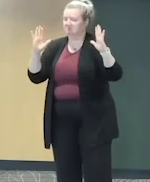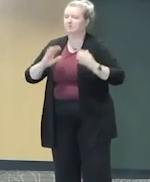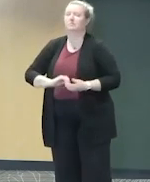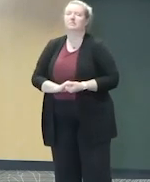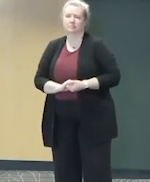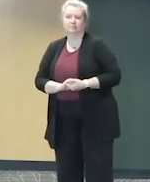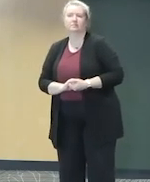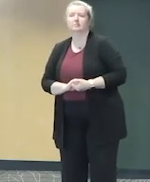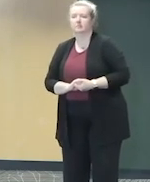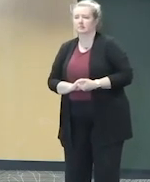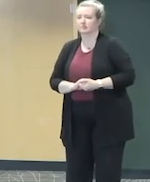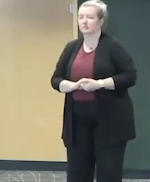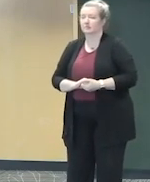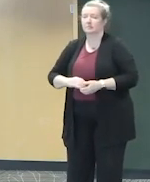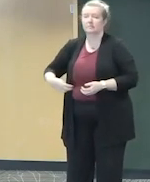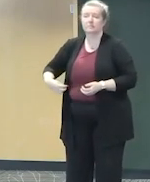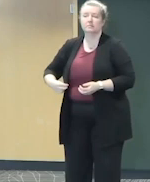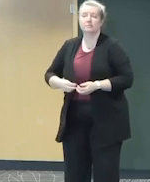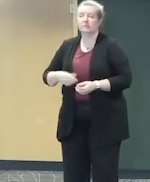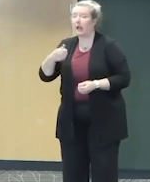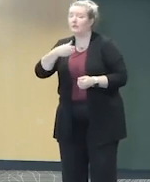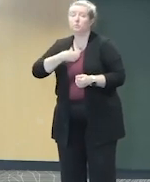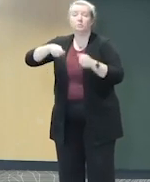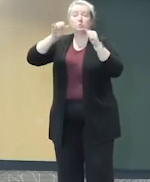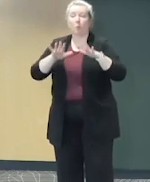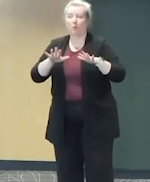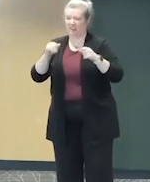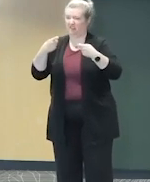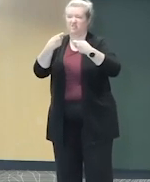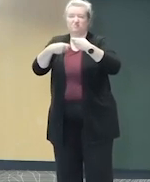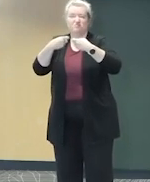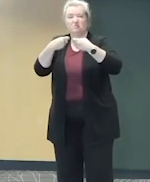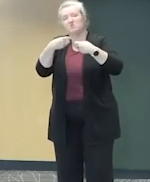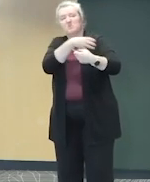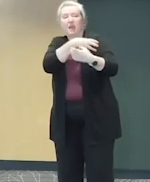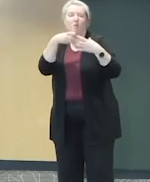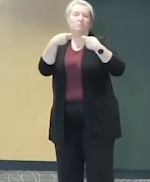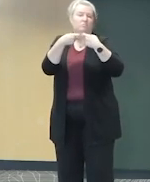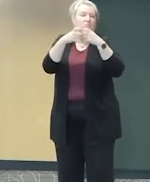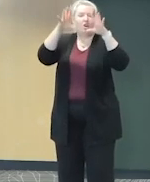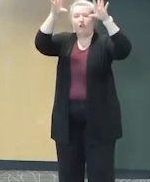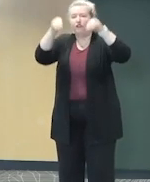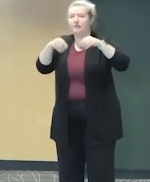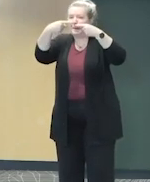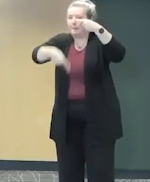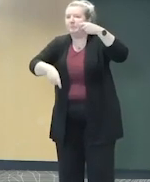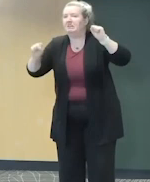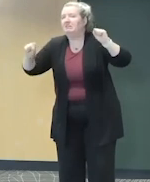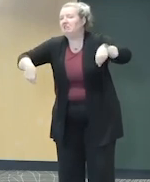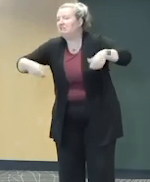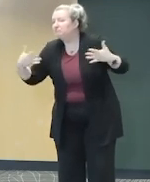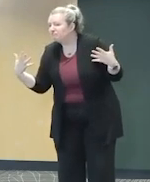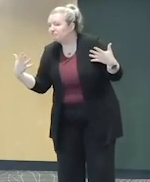always the potential for power outages. If you lose power, report it to your utility immediately. Don't assume